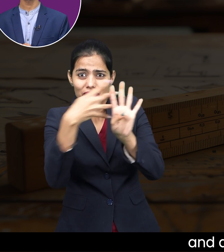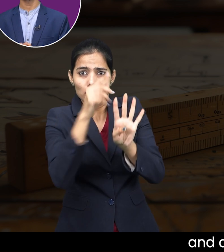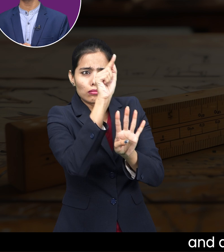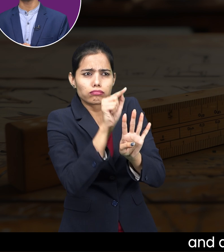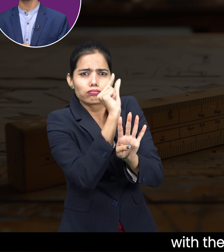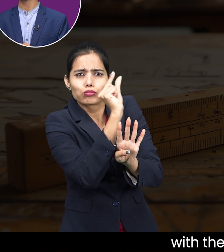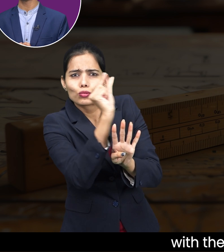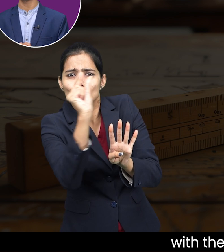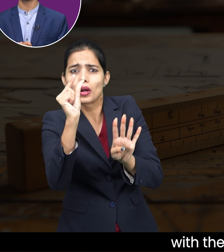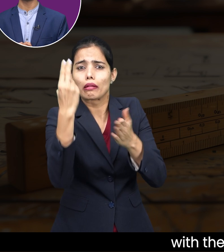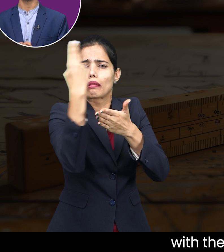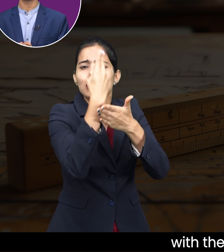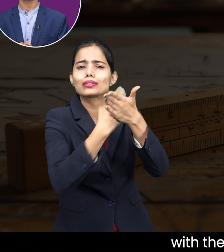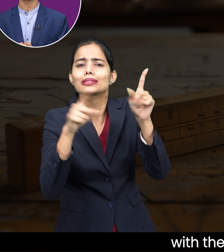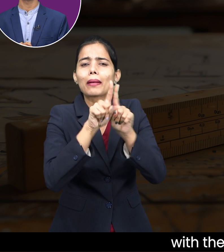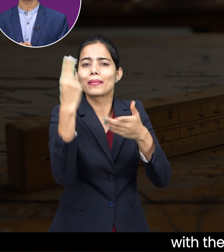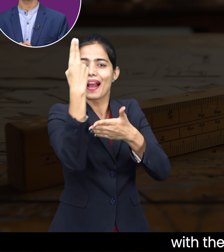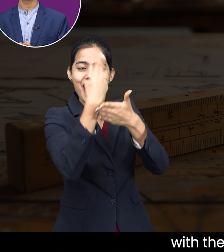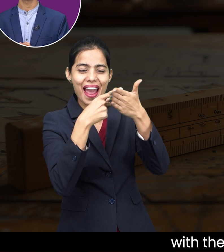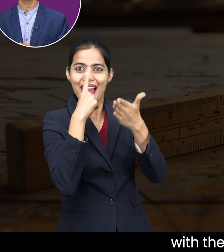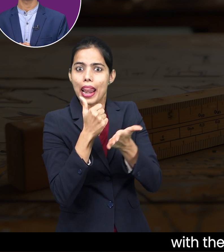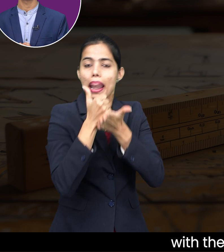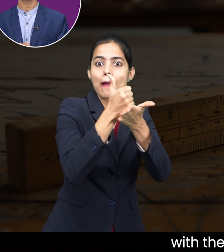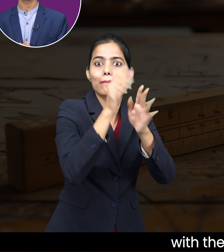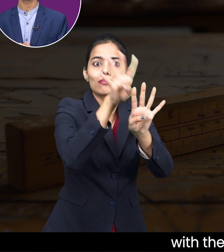and draw its outline with the help of pencil.